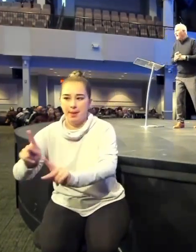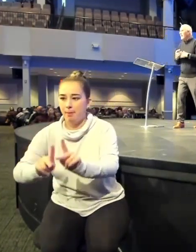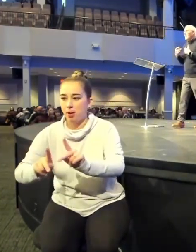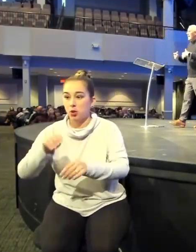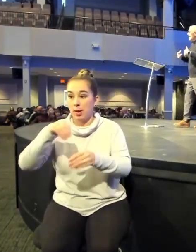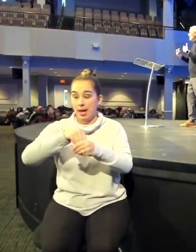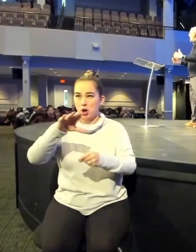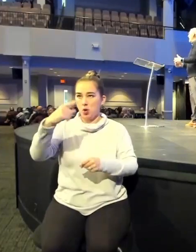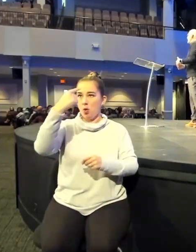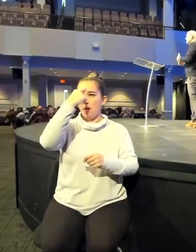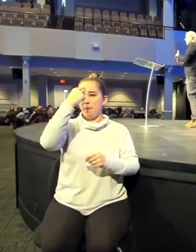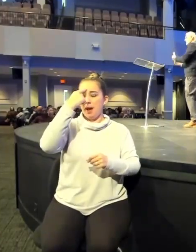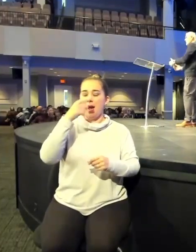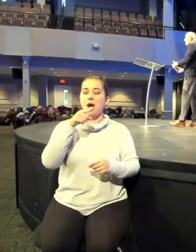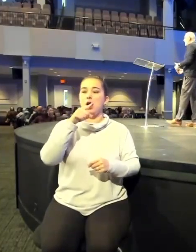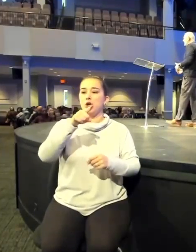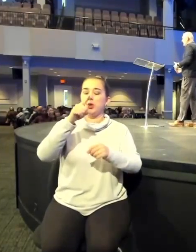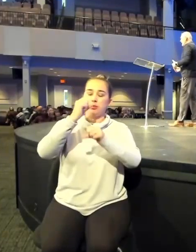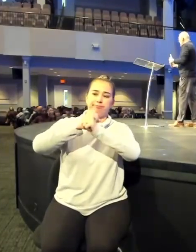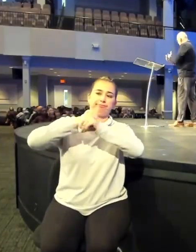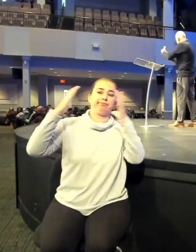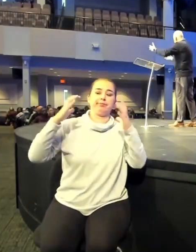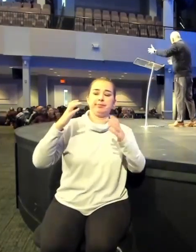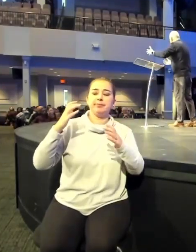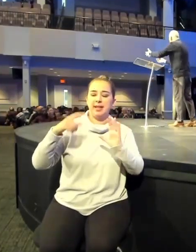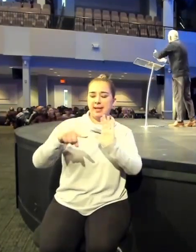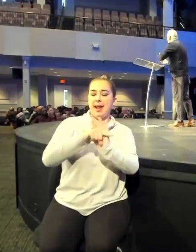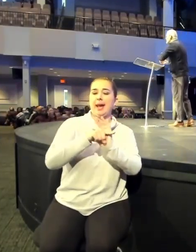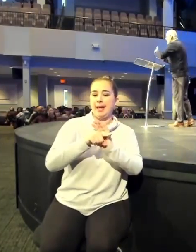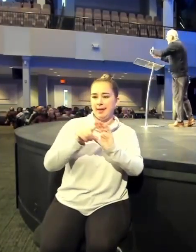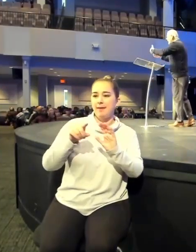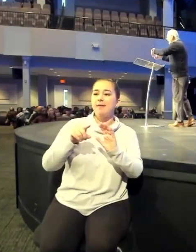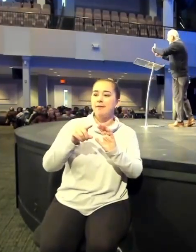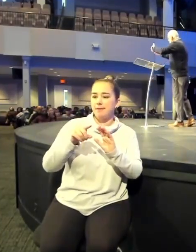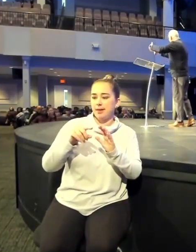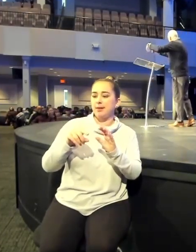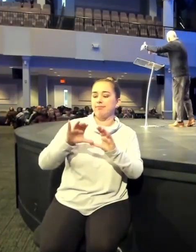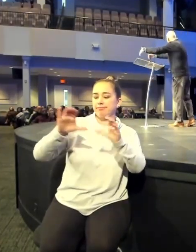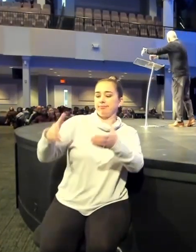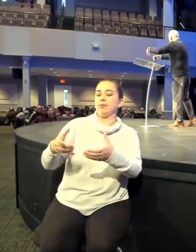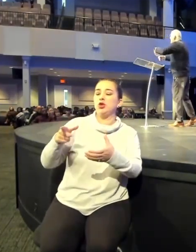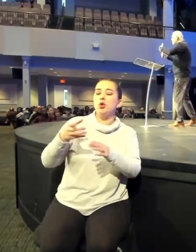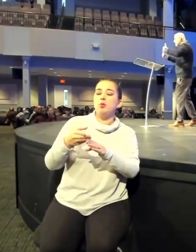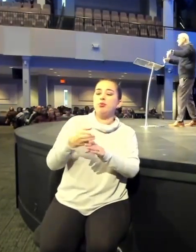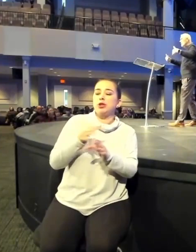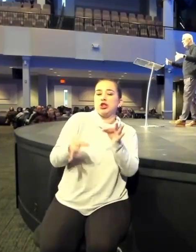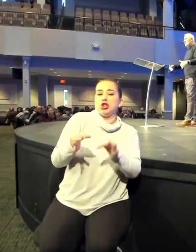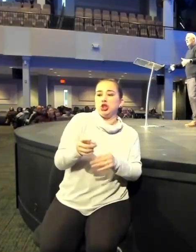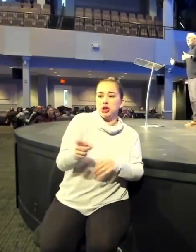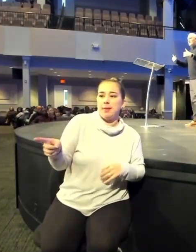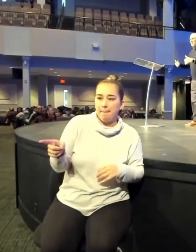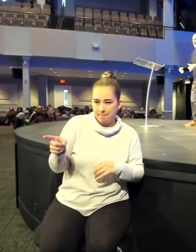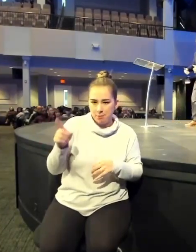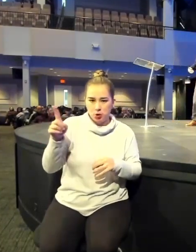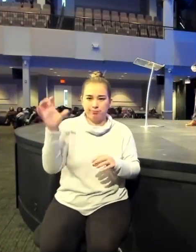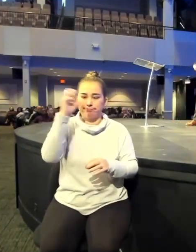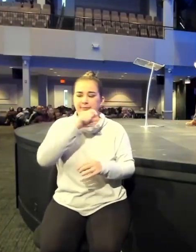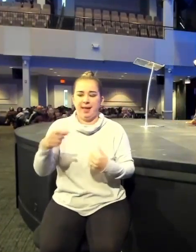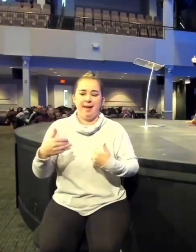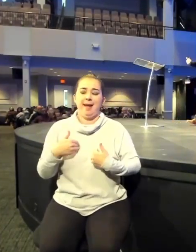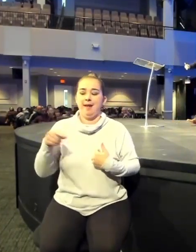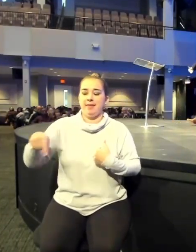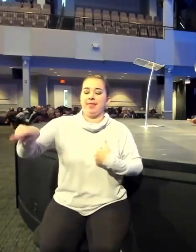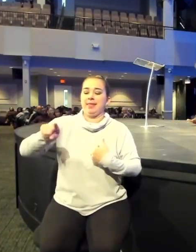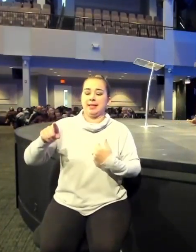your mind a negative bias towards someone, it affects how you view them. It's called a prejudgment, a prejudice that you carry. You may